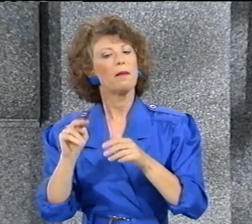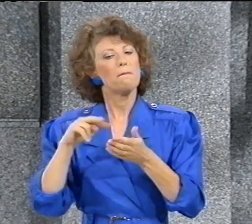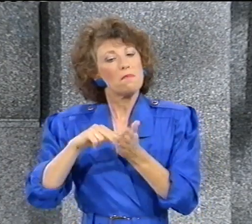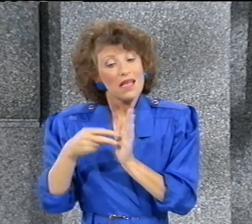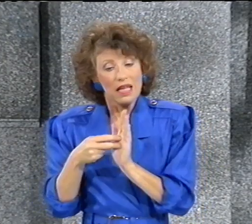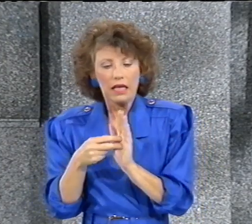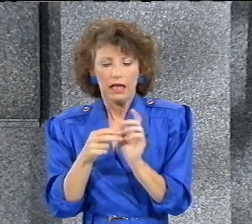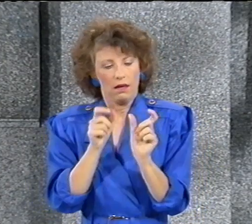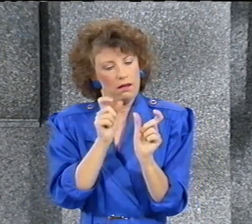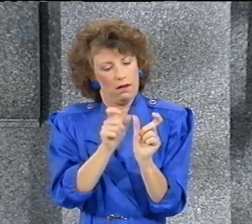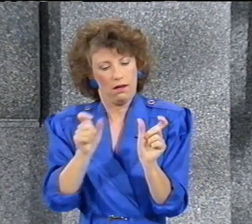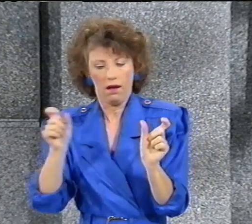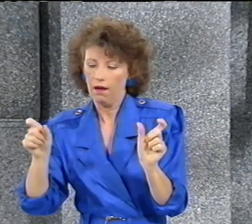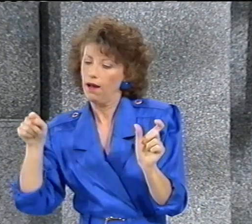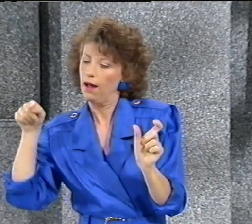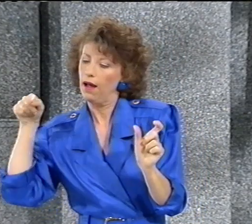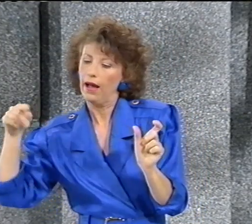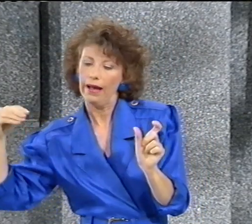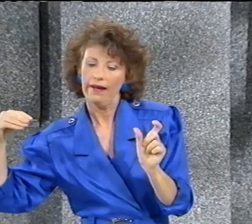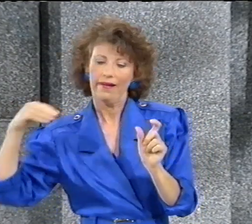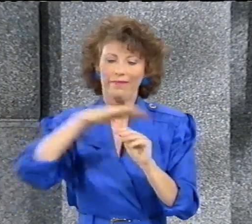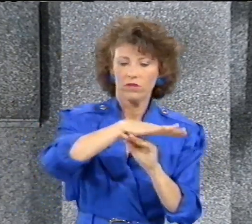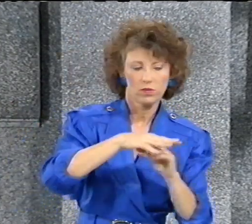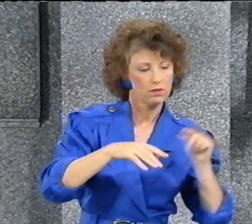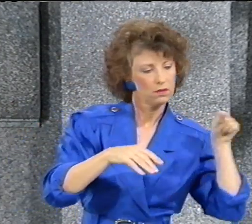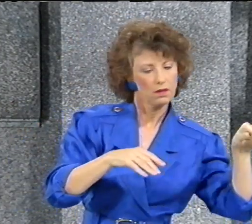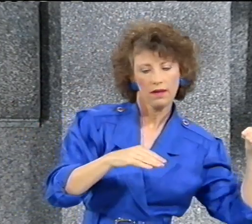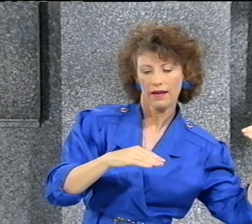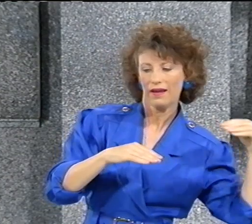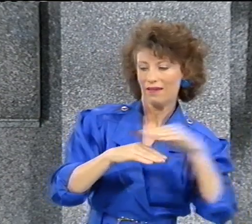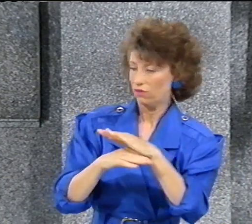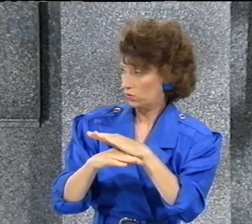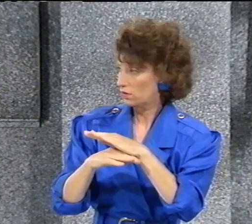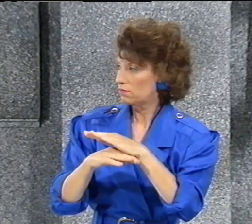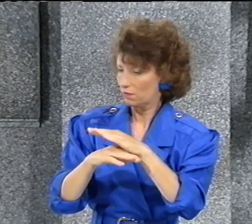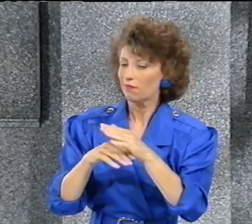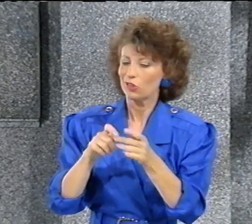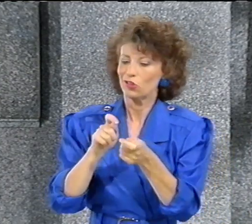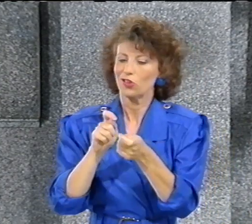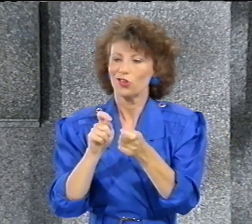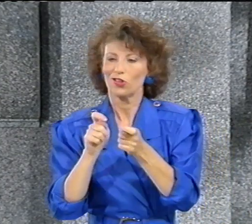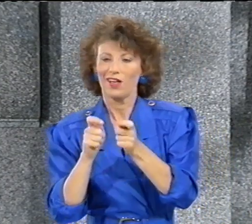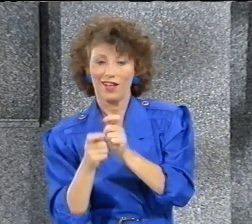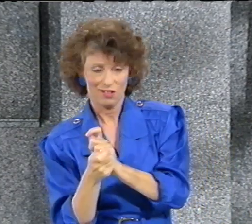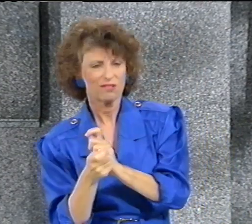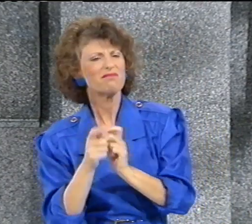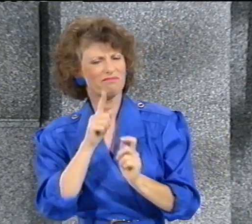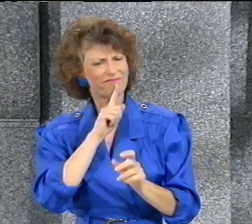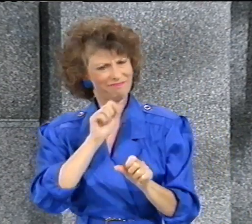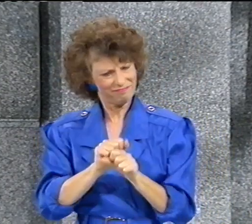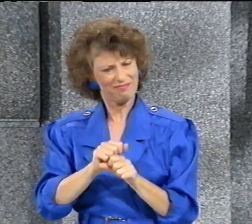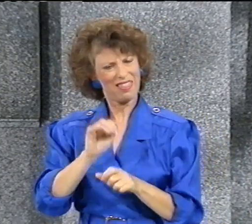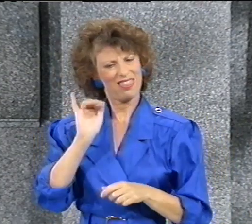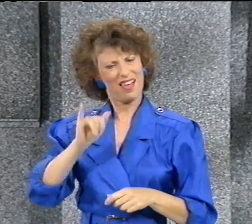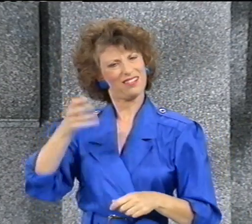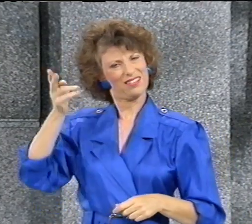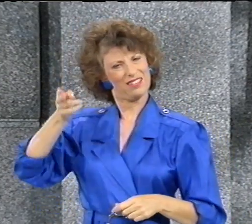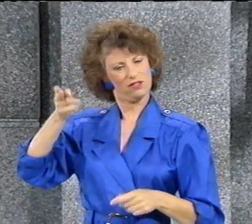next to each other influence each other. All languages undergo historical changes due to